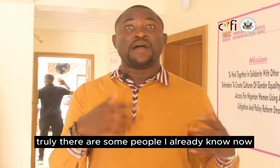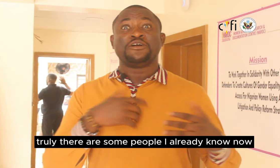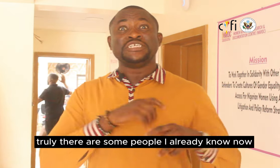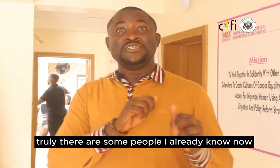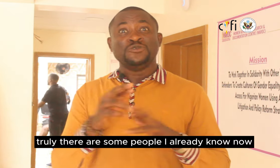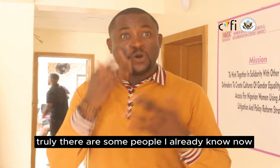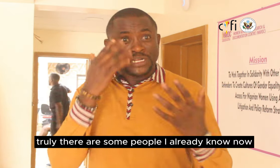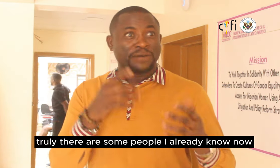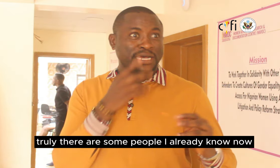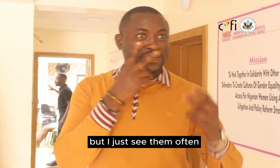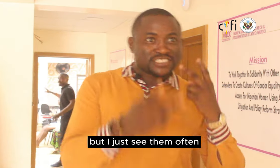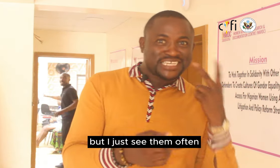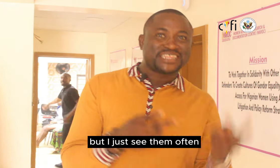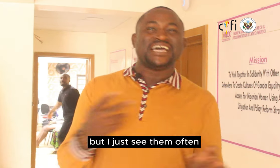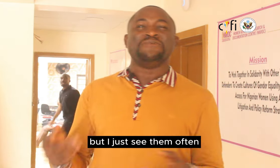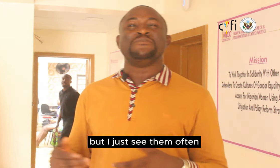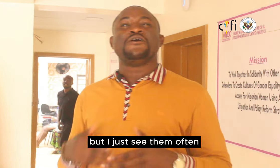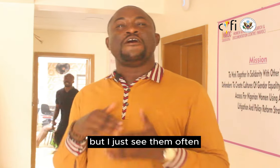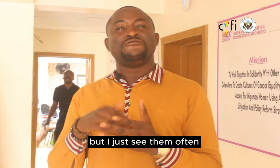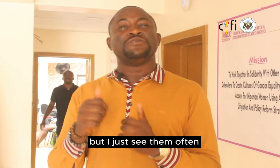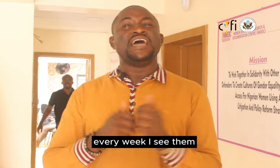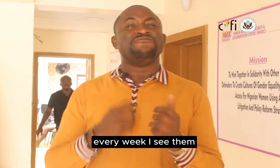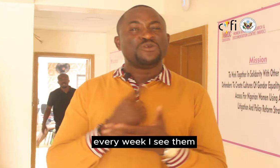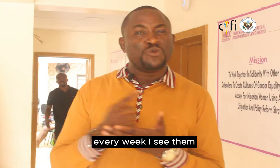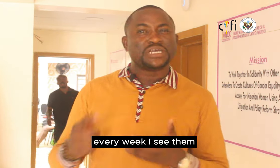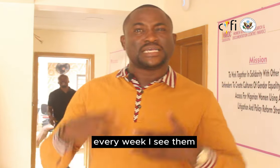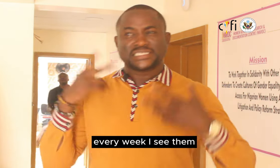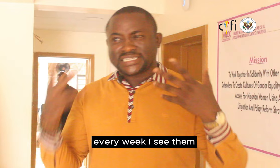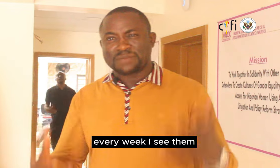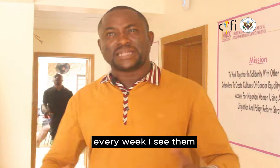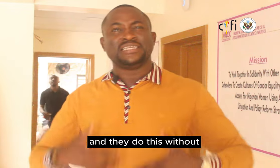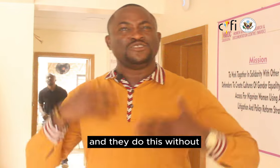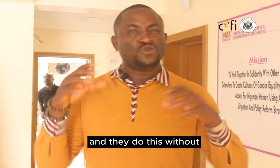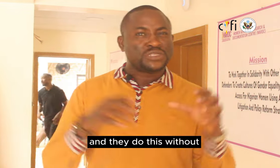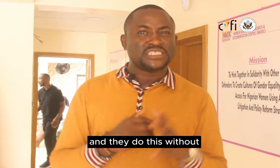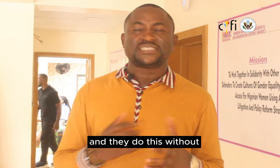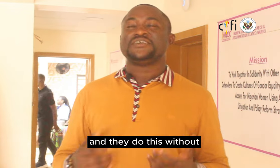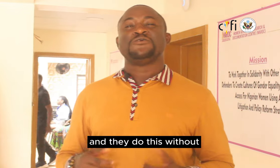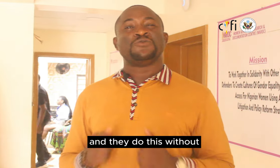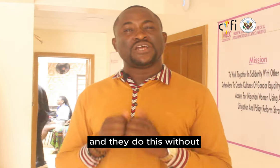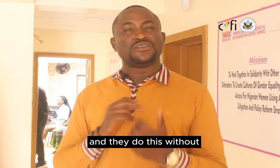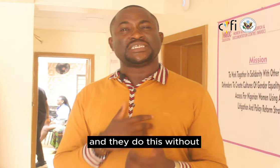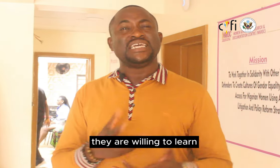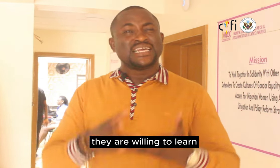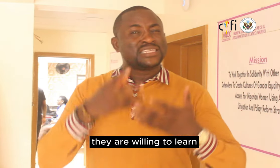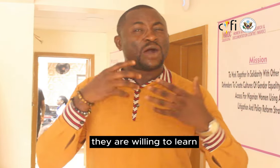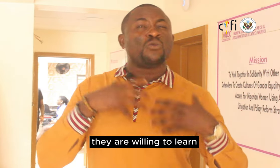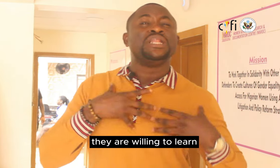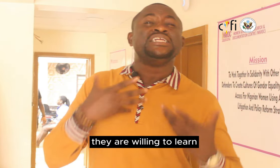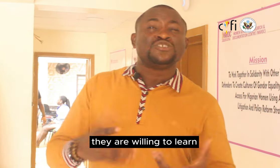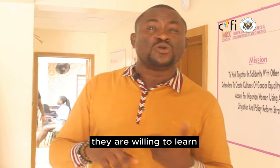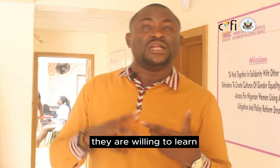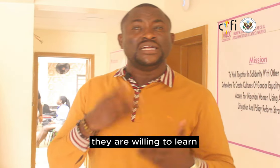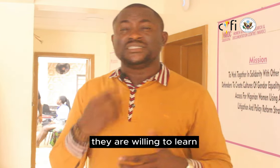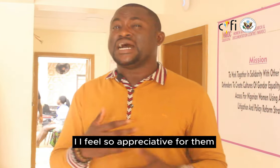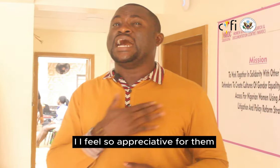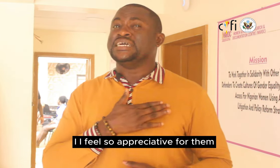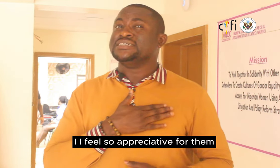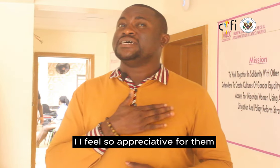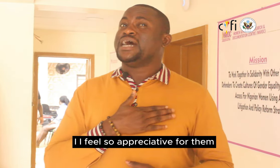already know now, by just seeing them often every week. I see them and they do this with us, and they are willing to learn. I